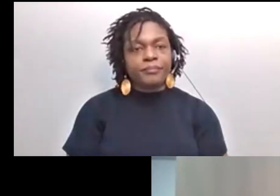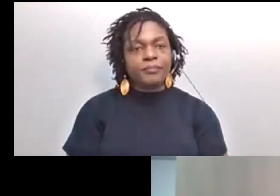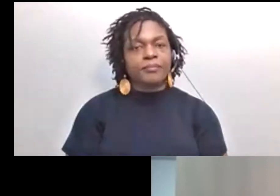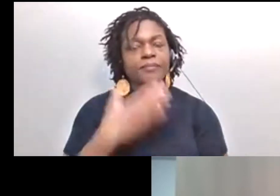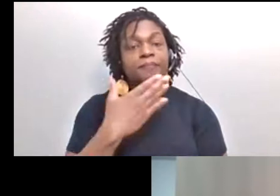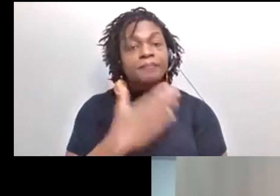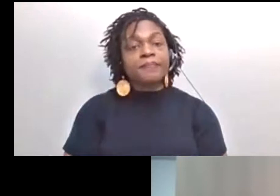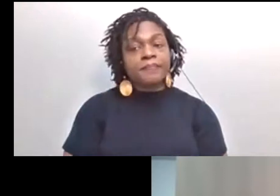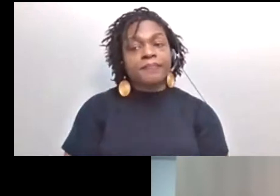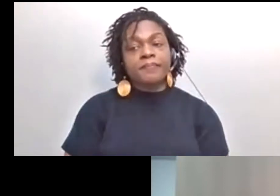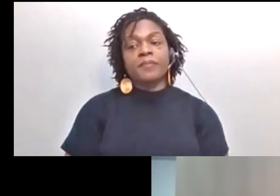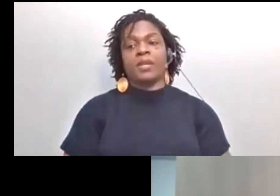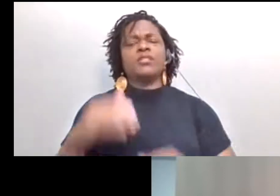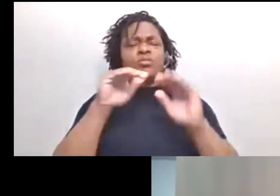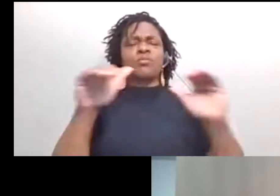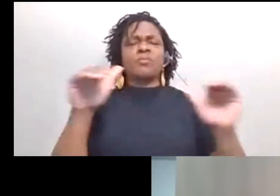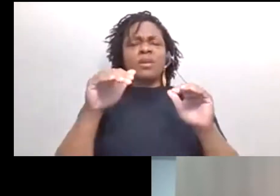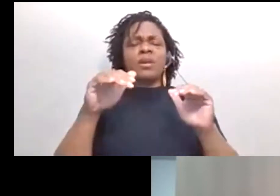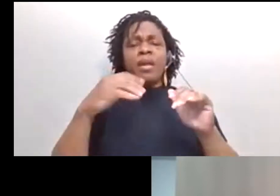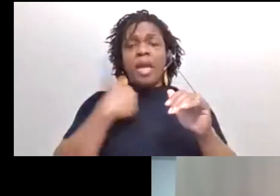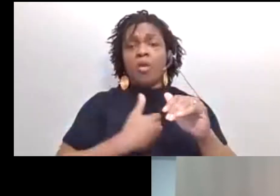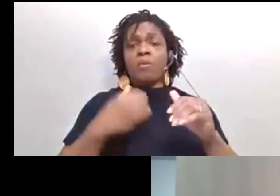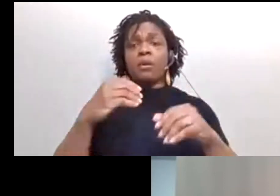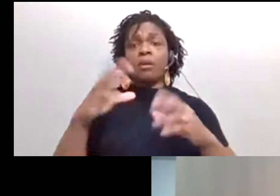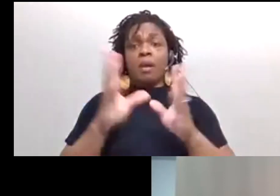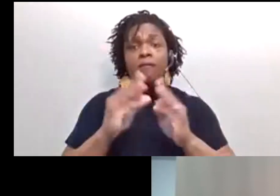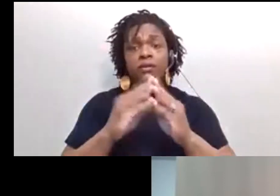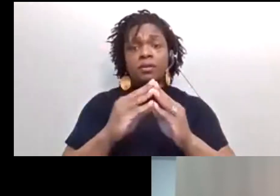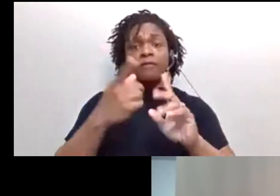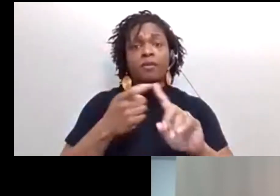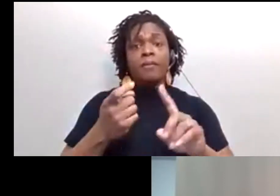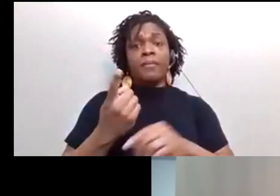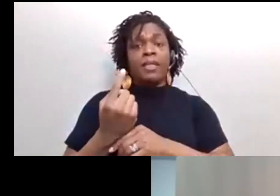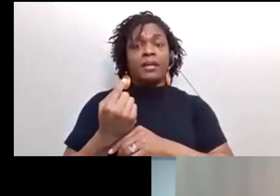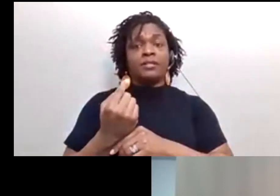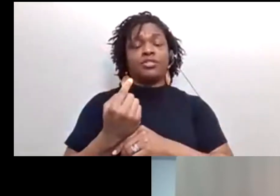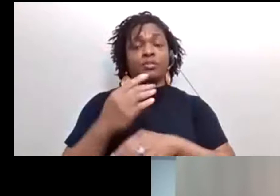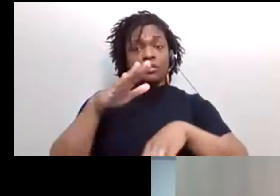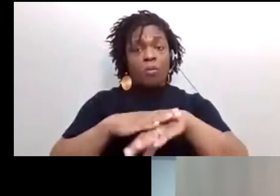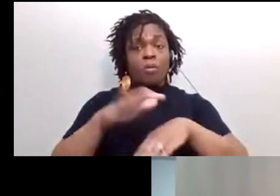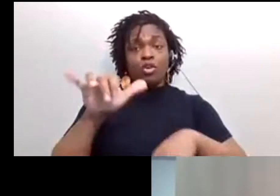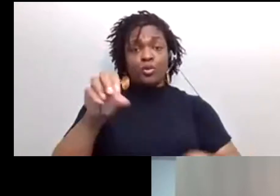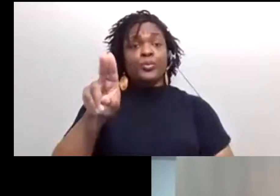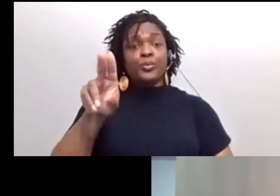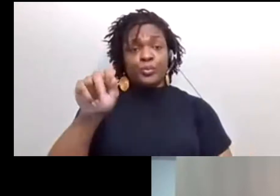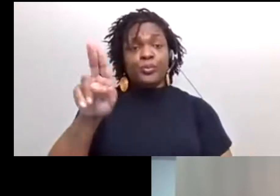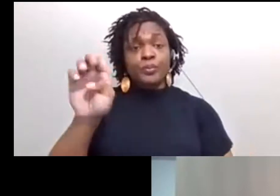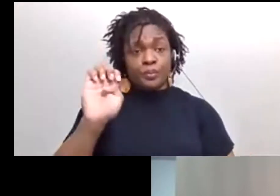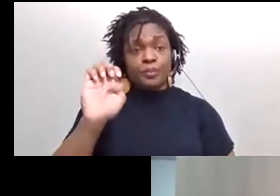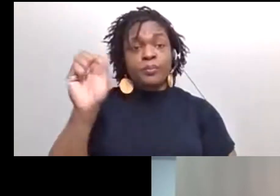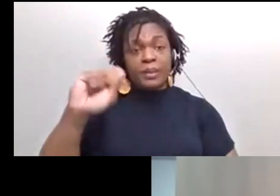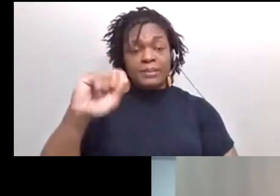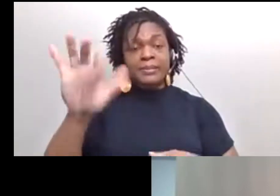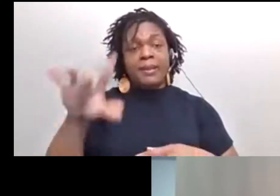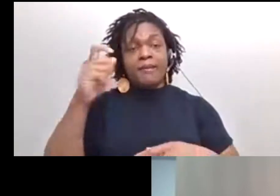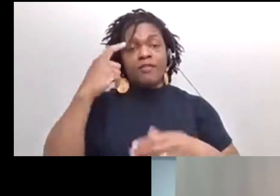And just to remind people in regards to that, our conference from last year is on our YouTube channel, the Governor's Office of